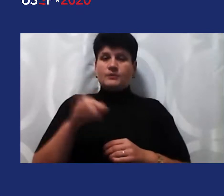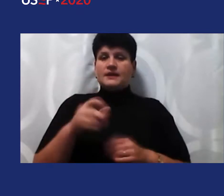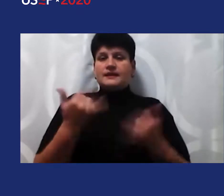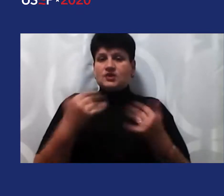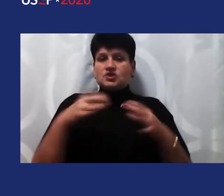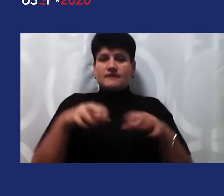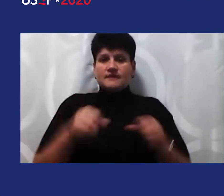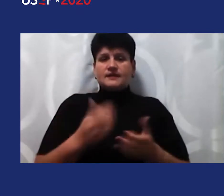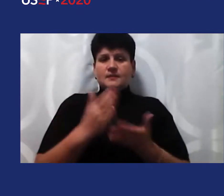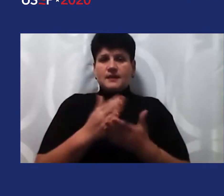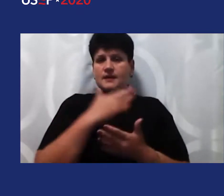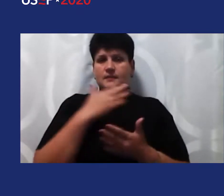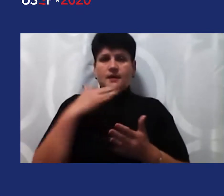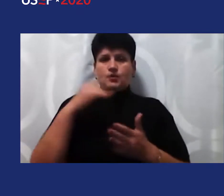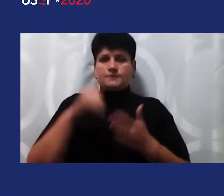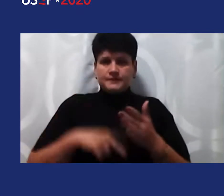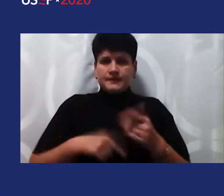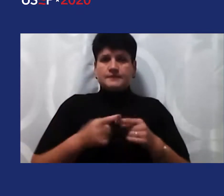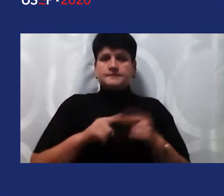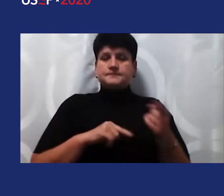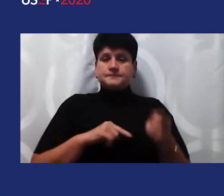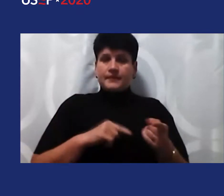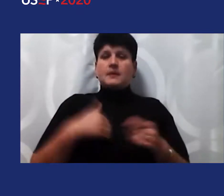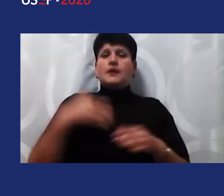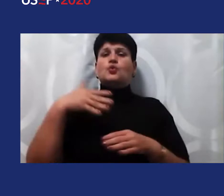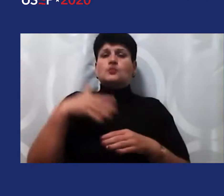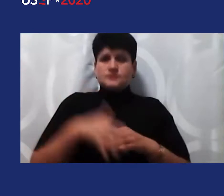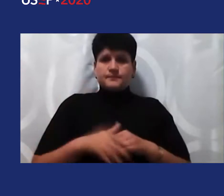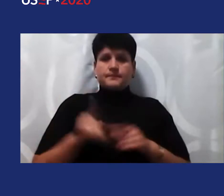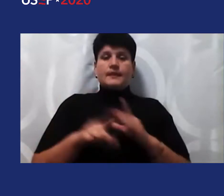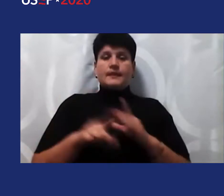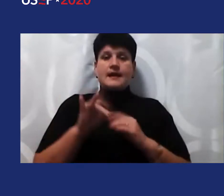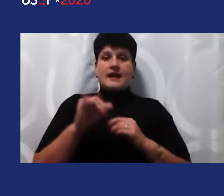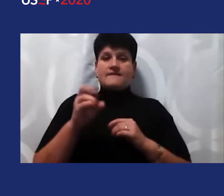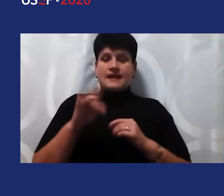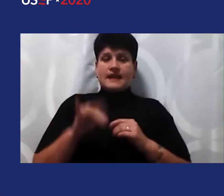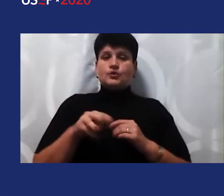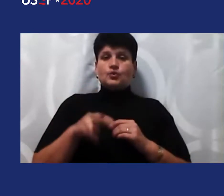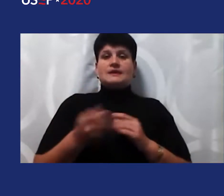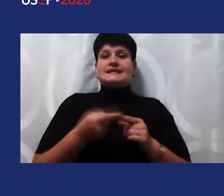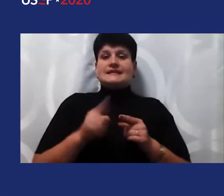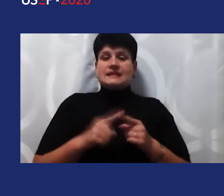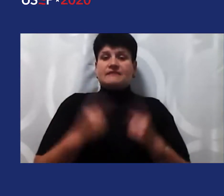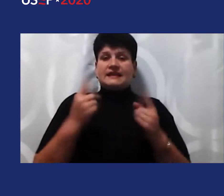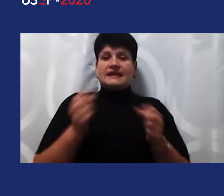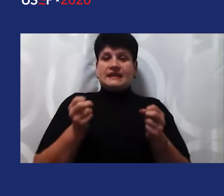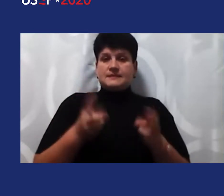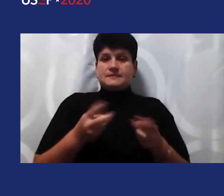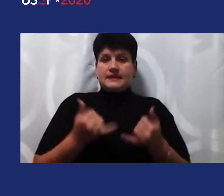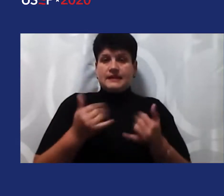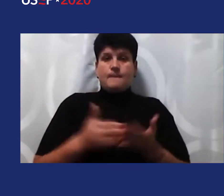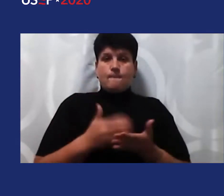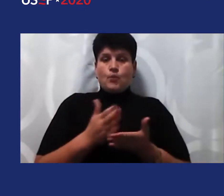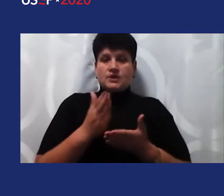upcoming law on referendum, and the current government places high hopes on it. But also,